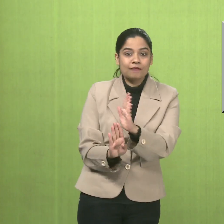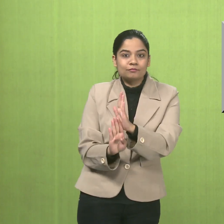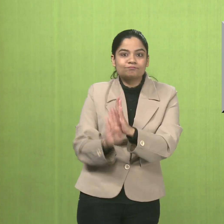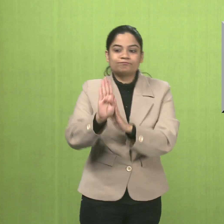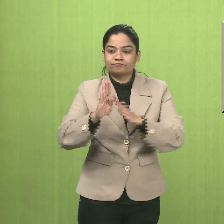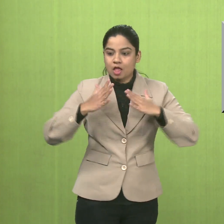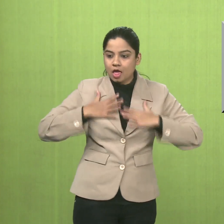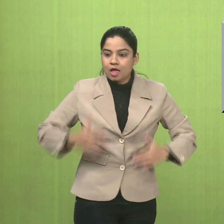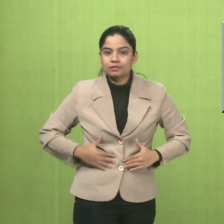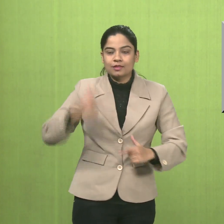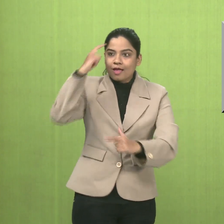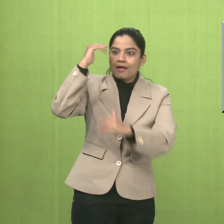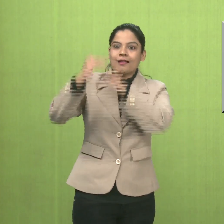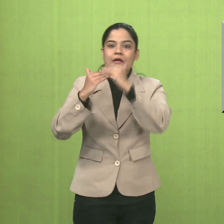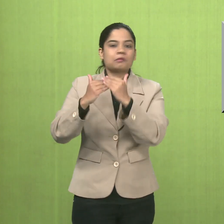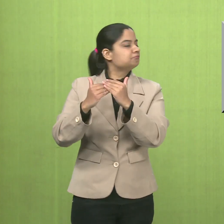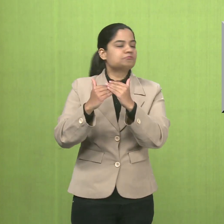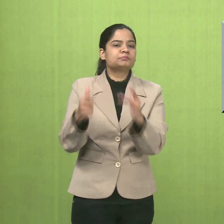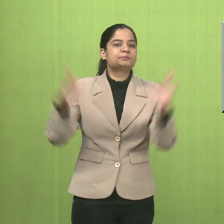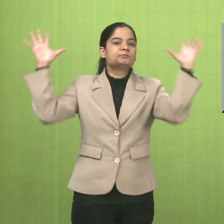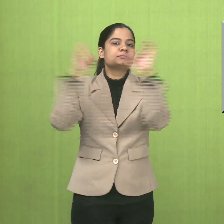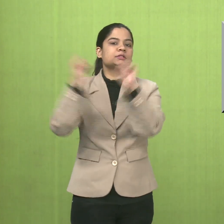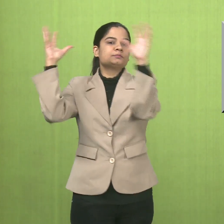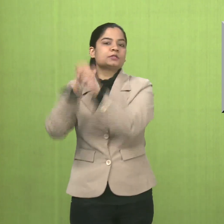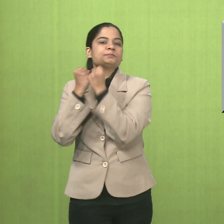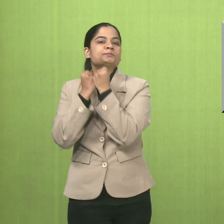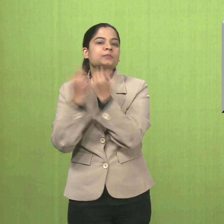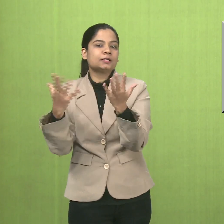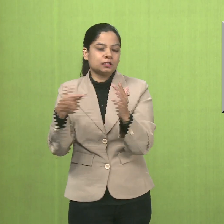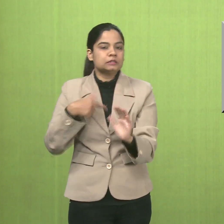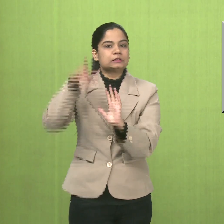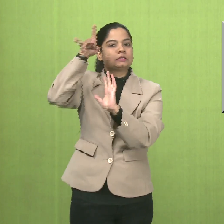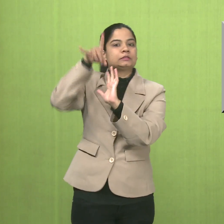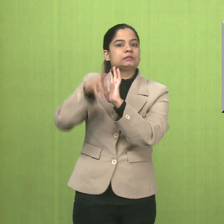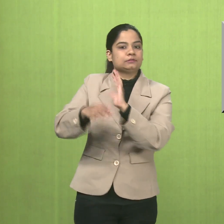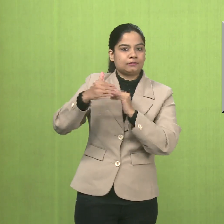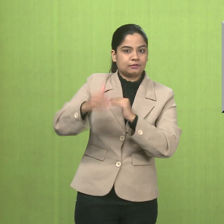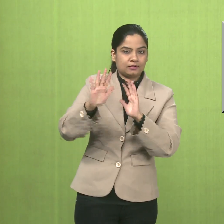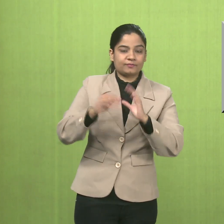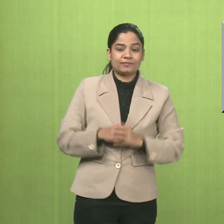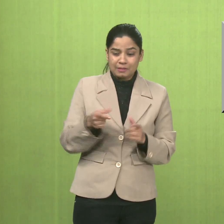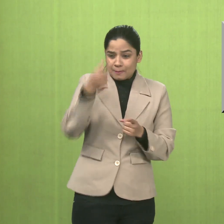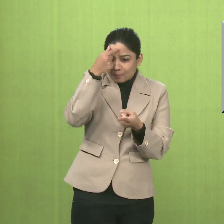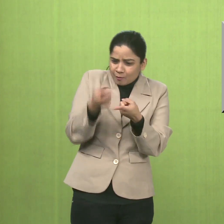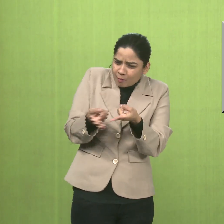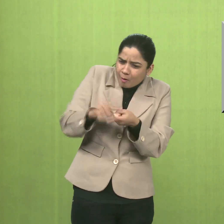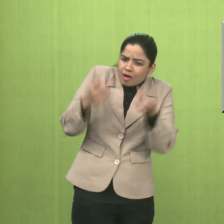develop themselves completely, be it health-wise, mentally, etc. There are so many social acts that are leading to